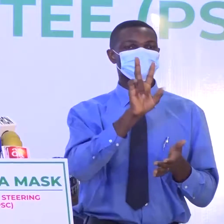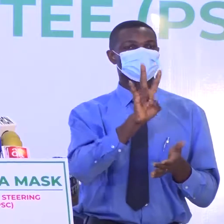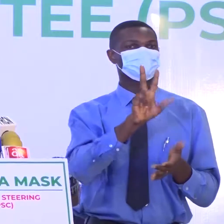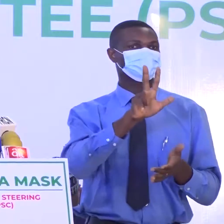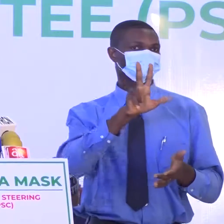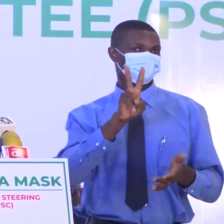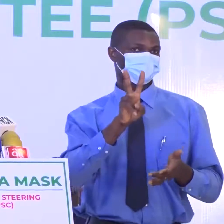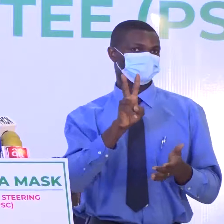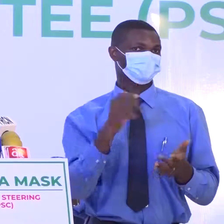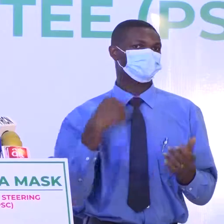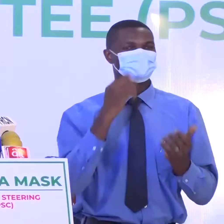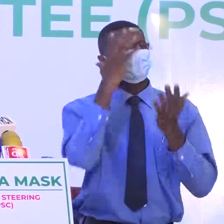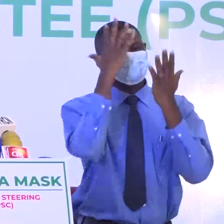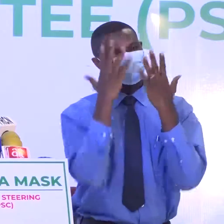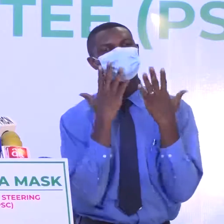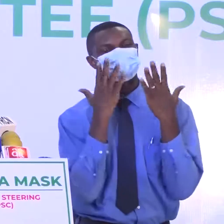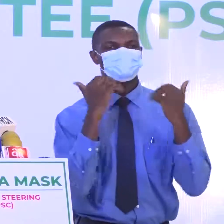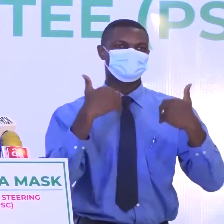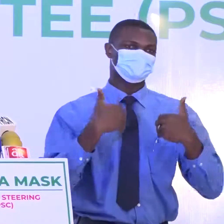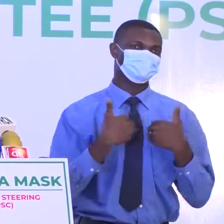There have sadly been